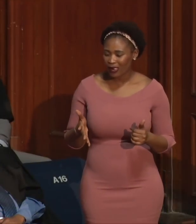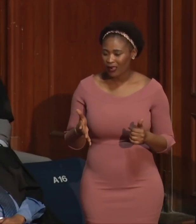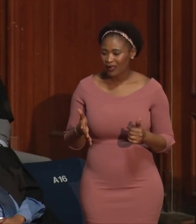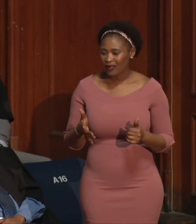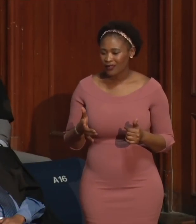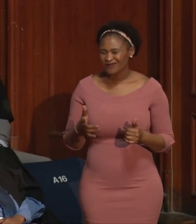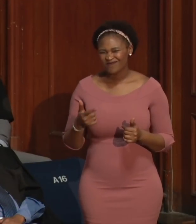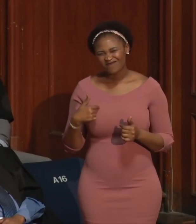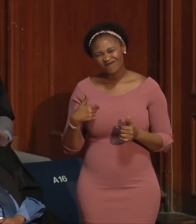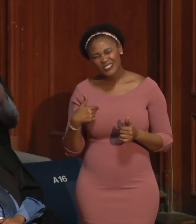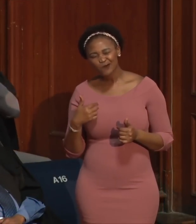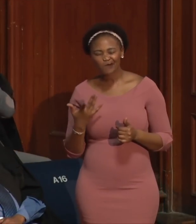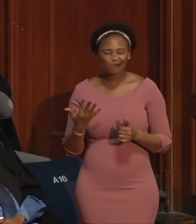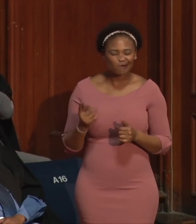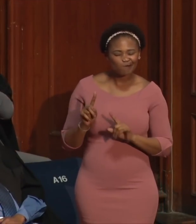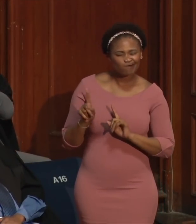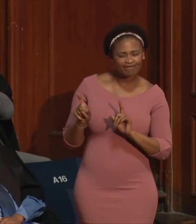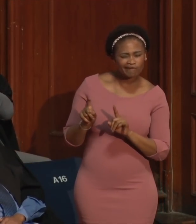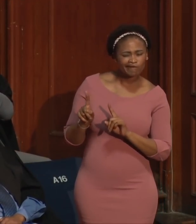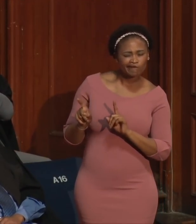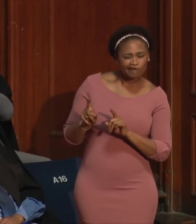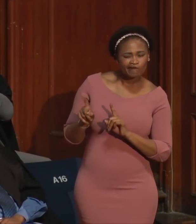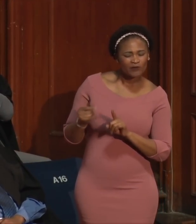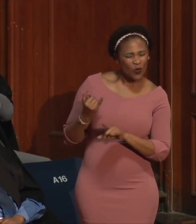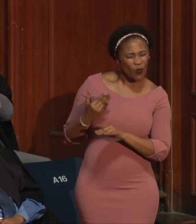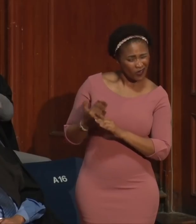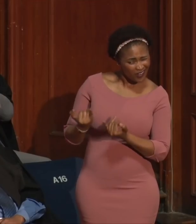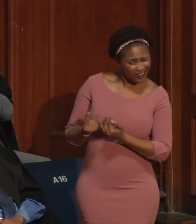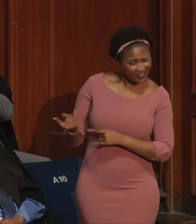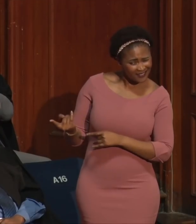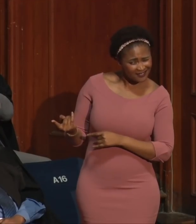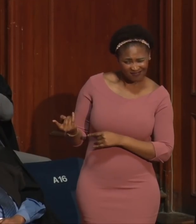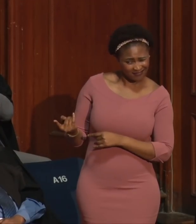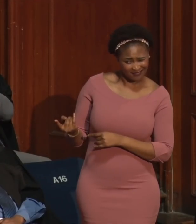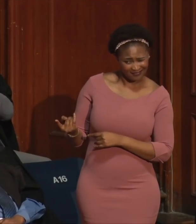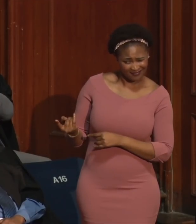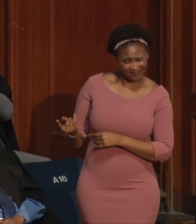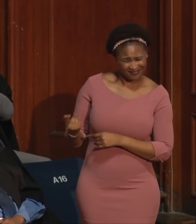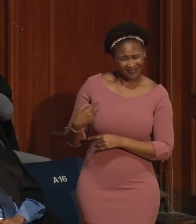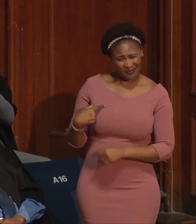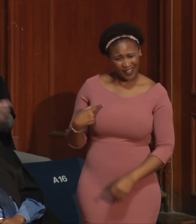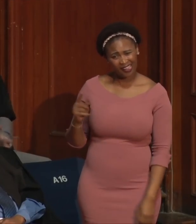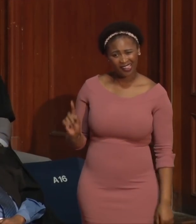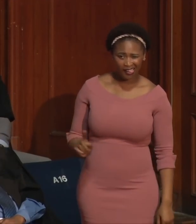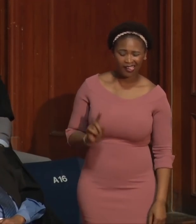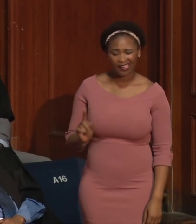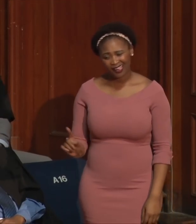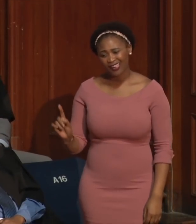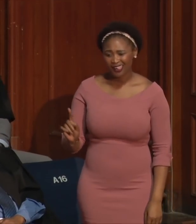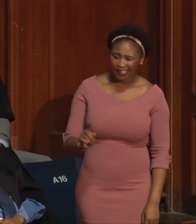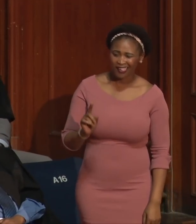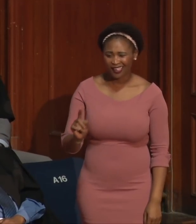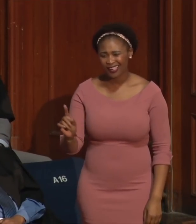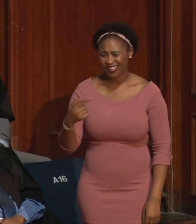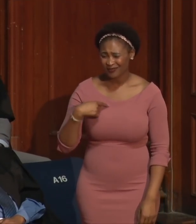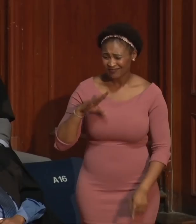And I started to get a sneaky suspicion that it doesn't quite work like that. And if I kept going on autopilot like this, I might not